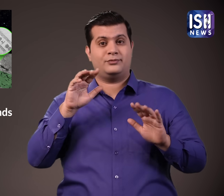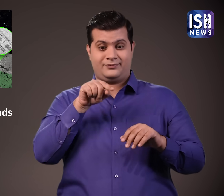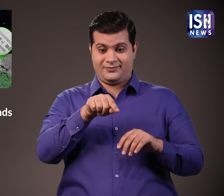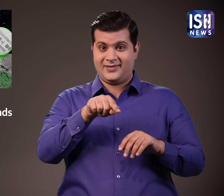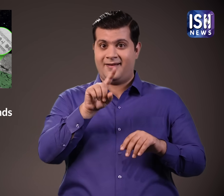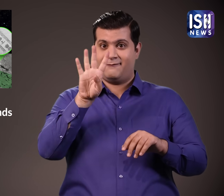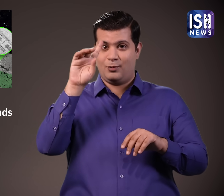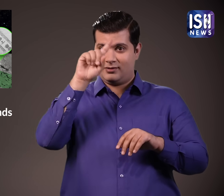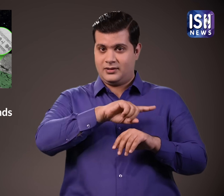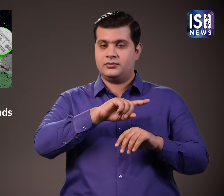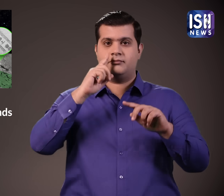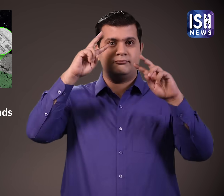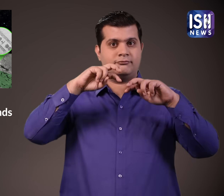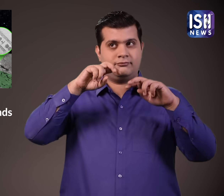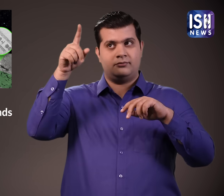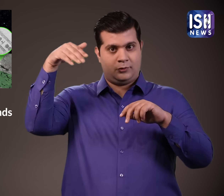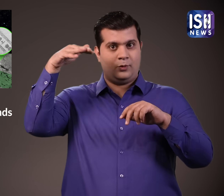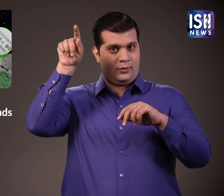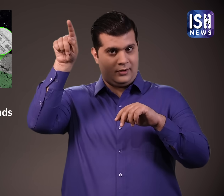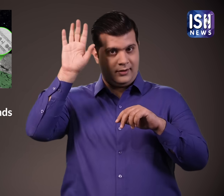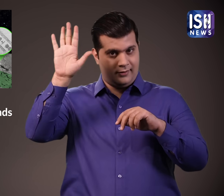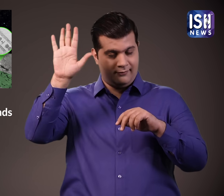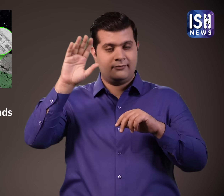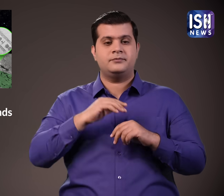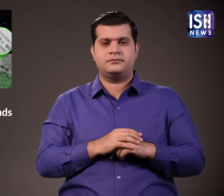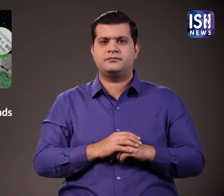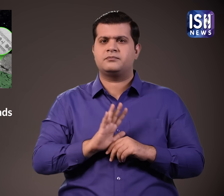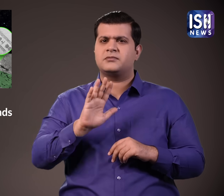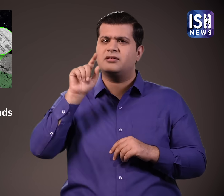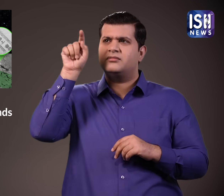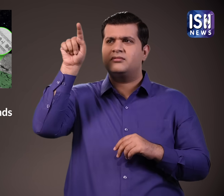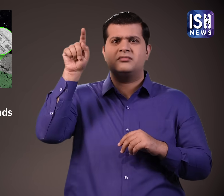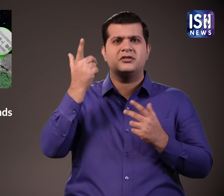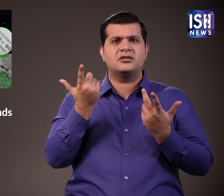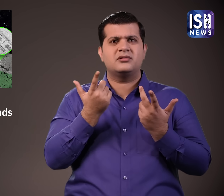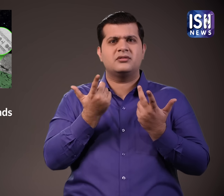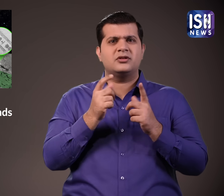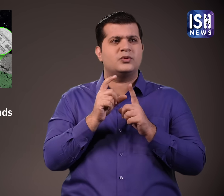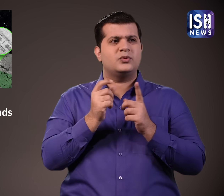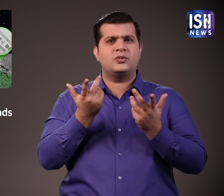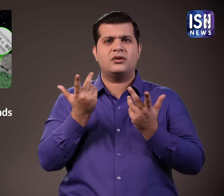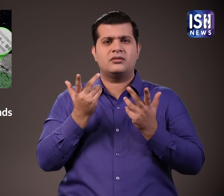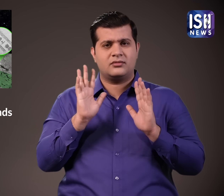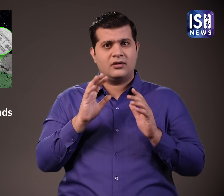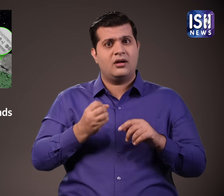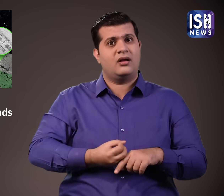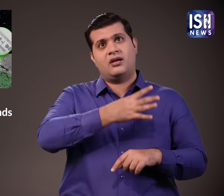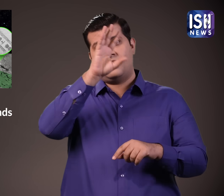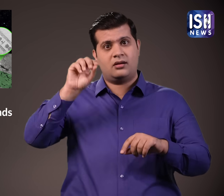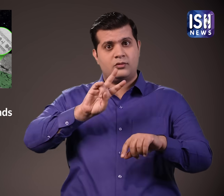The lander and the rover have 14 days for research work. So what will it do there? Will